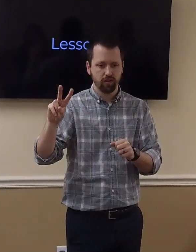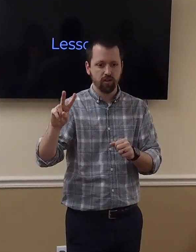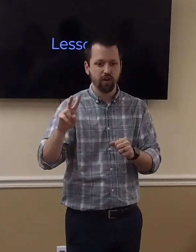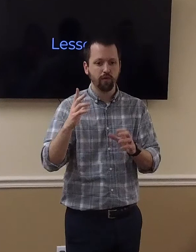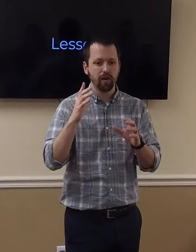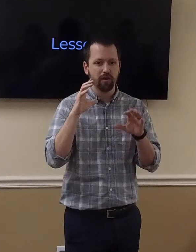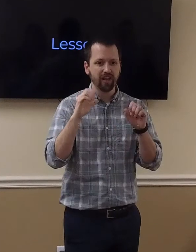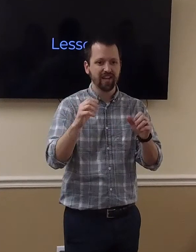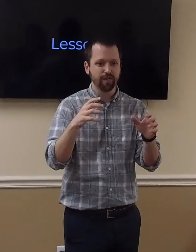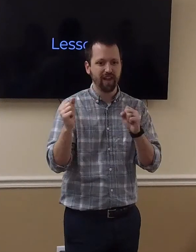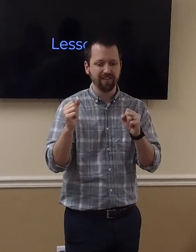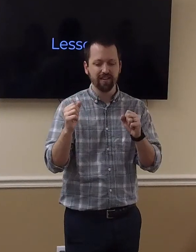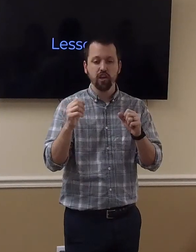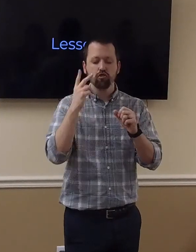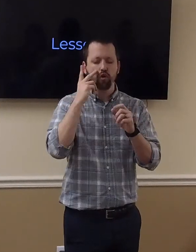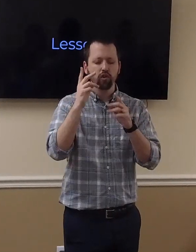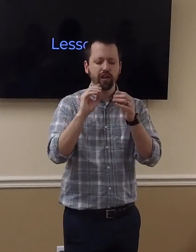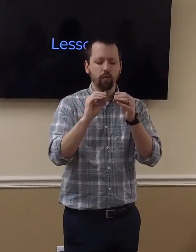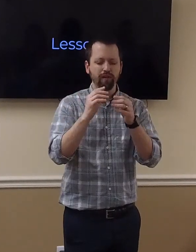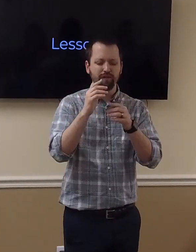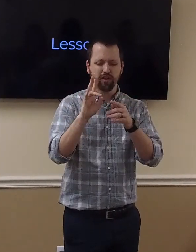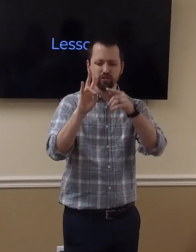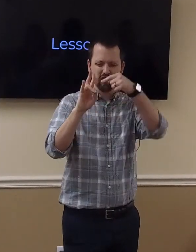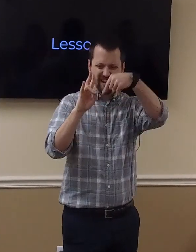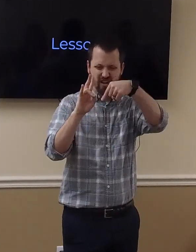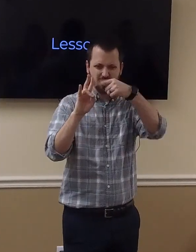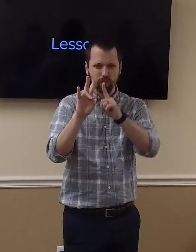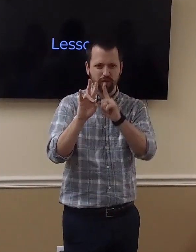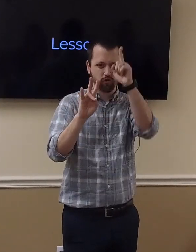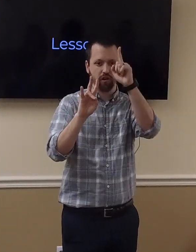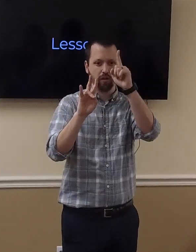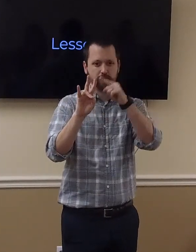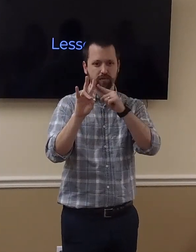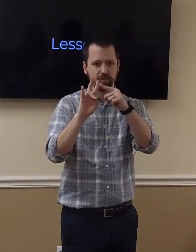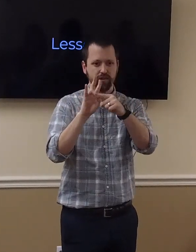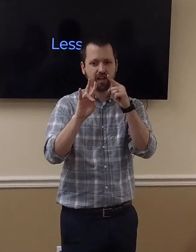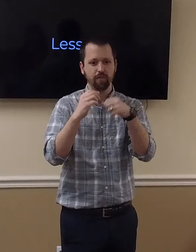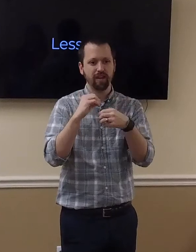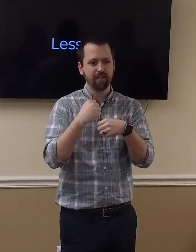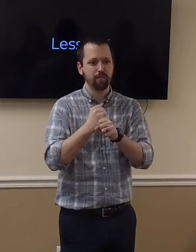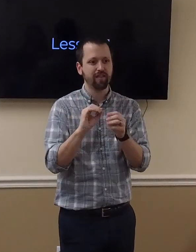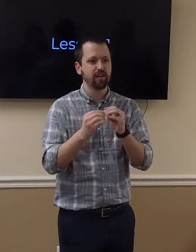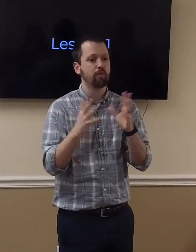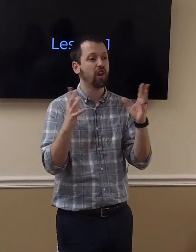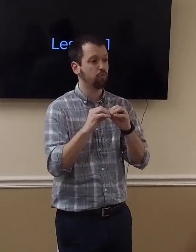you know, if you want to be able to catch it fast, don't look at what fingers are down. Look at what fingers are up, and it makes the number a lot more